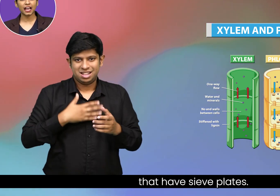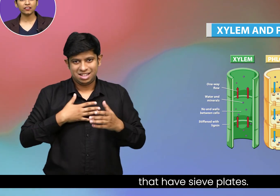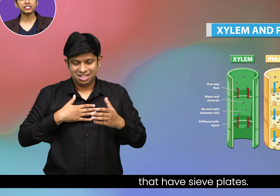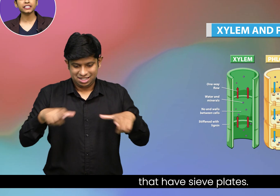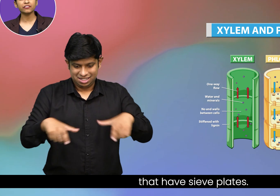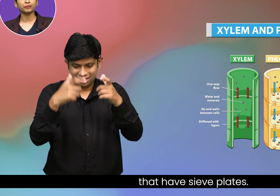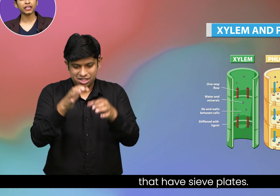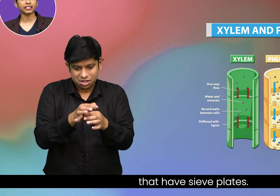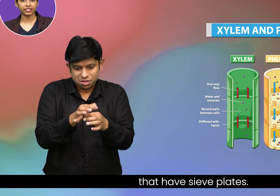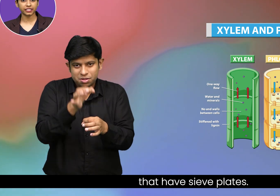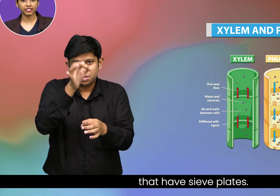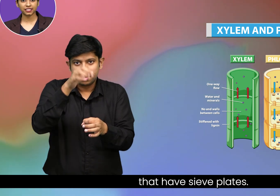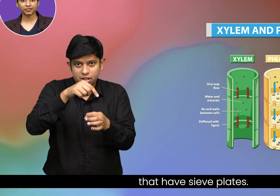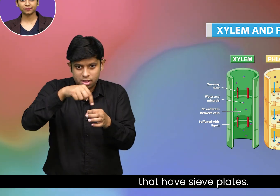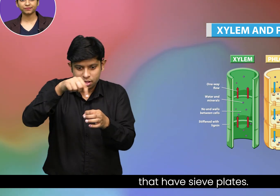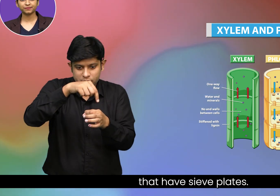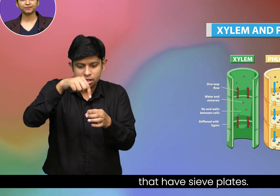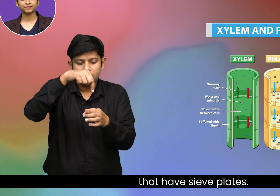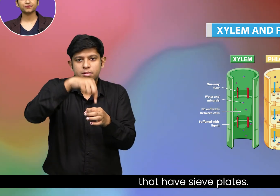that have sieve plates.